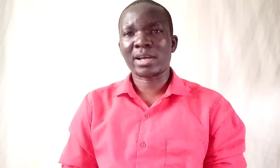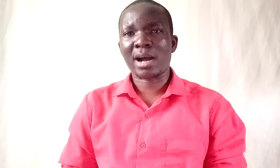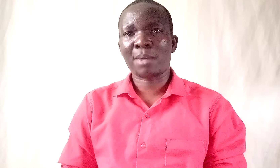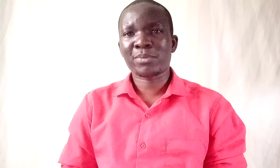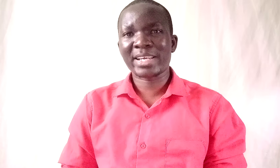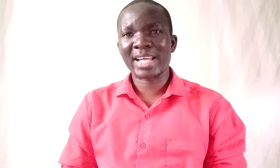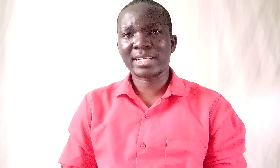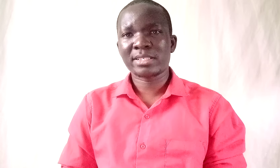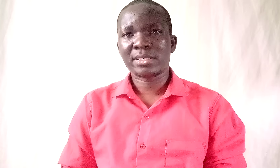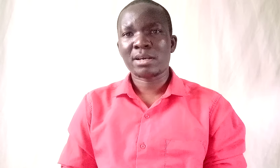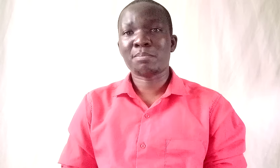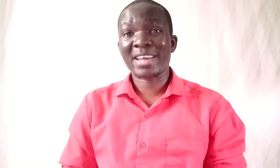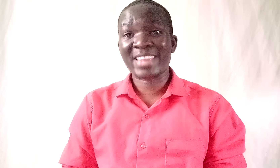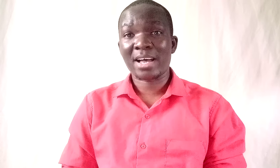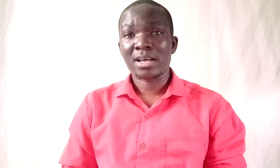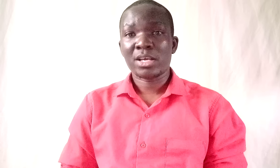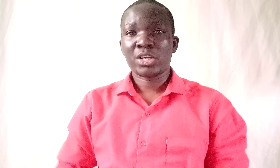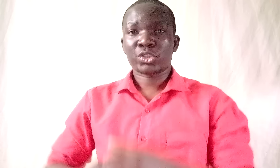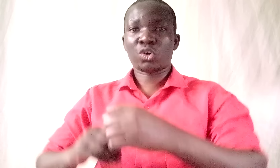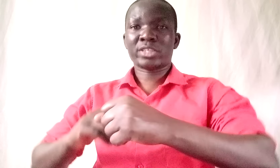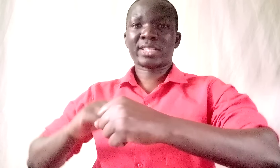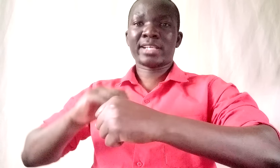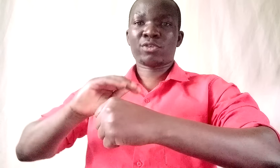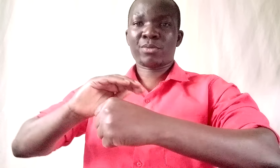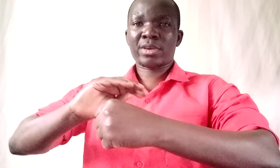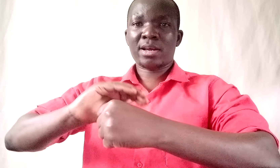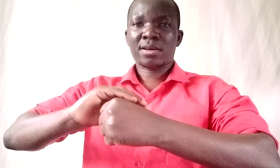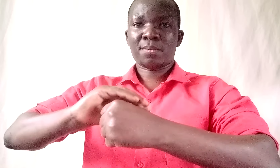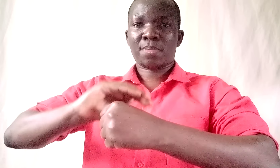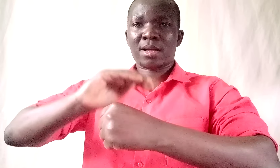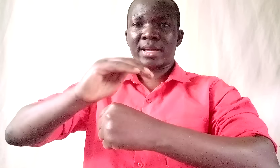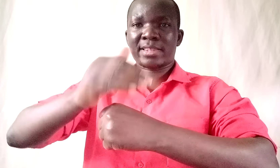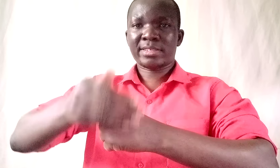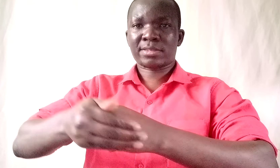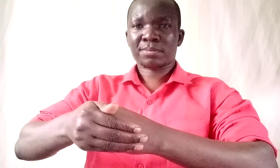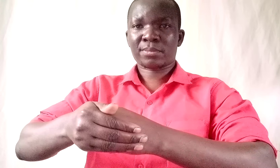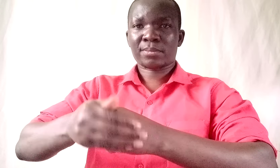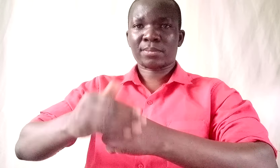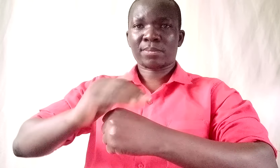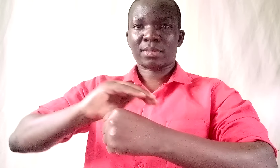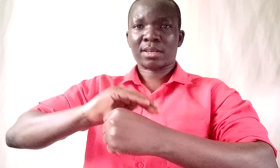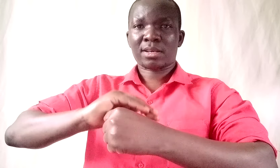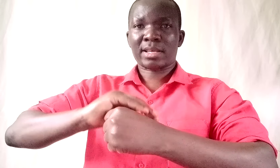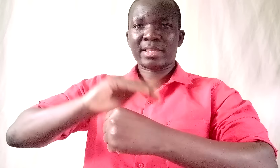a pregnant mother. So signed from here like this, like this.